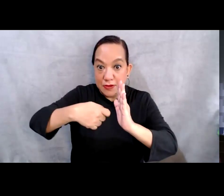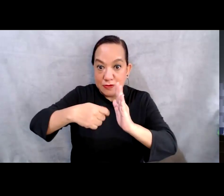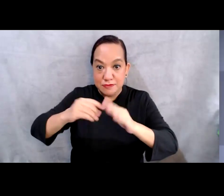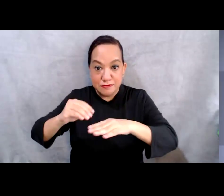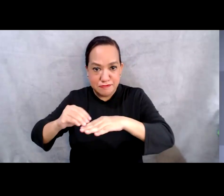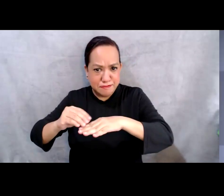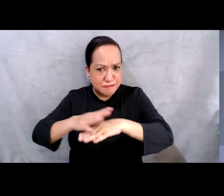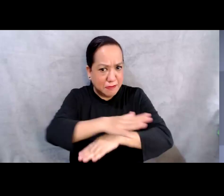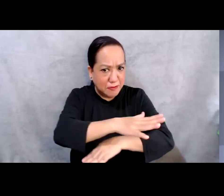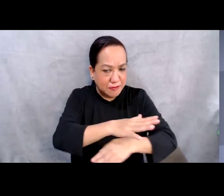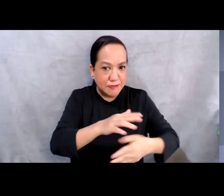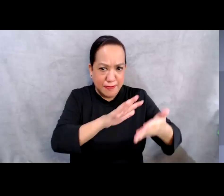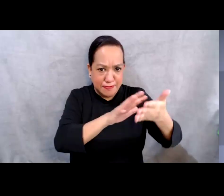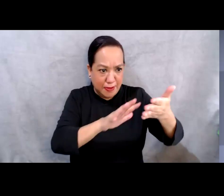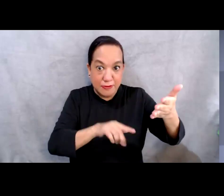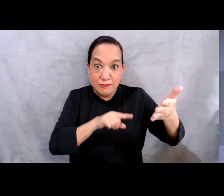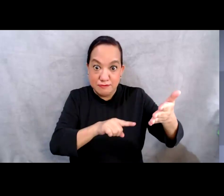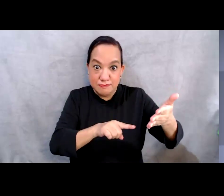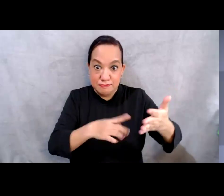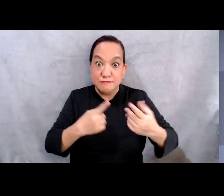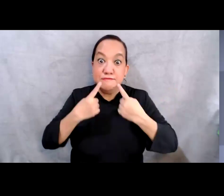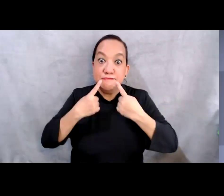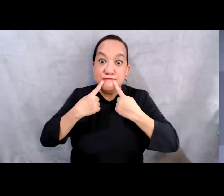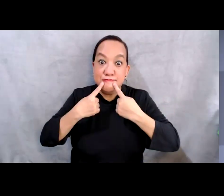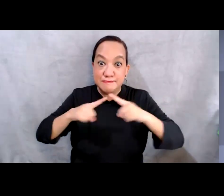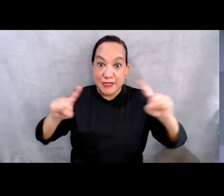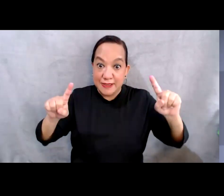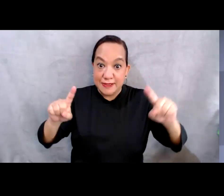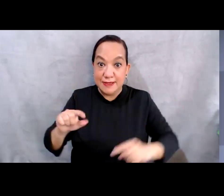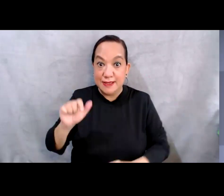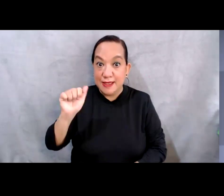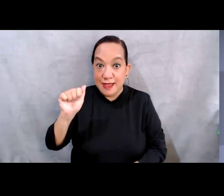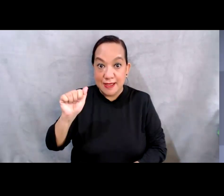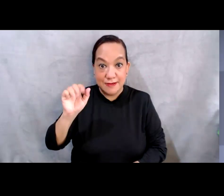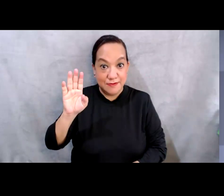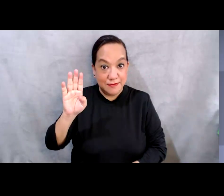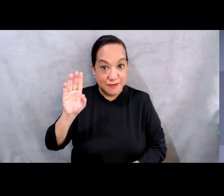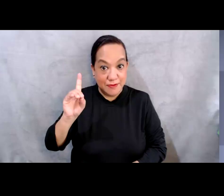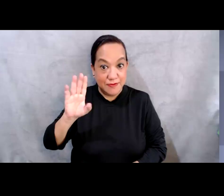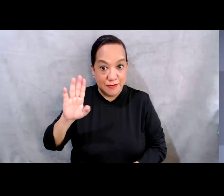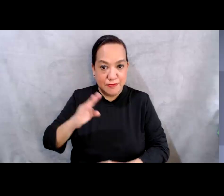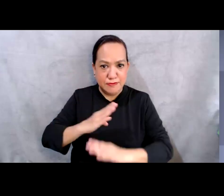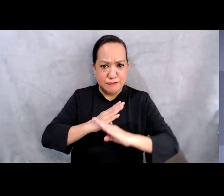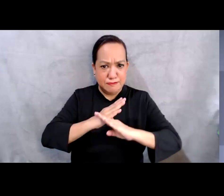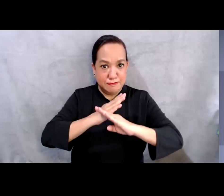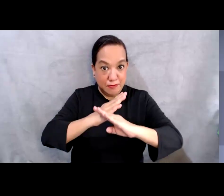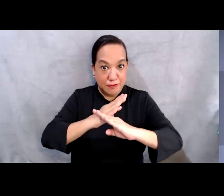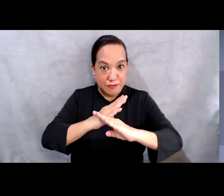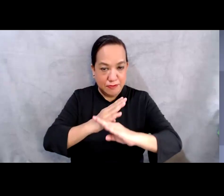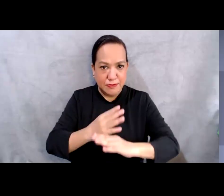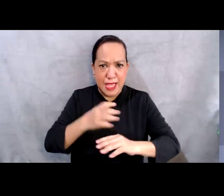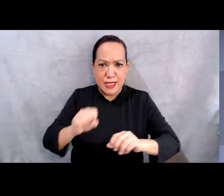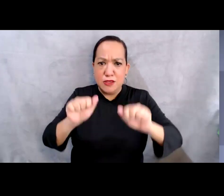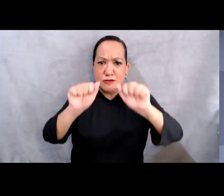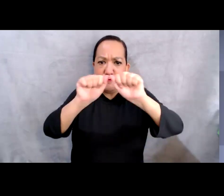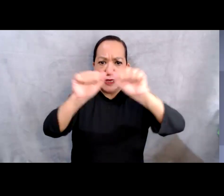and accountability mechanisms in practice. This is a critical examination, and it's particularly timely as the ADB